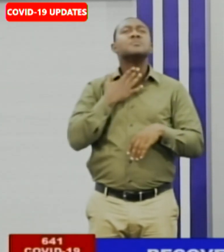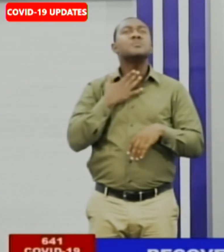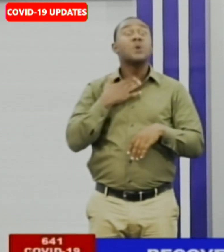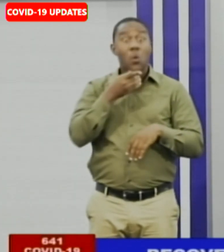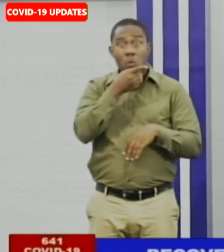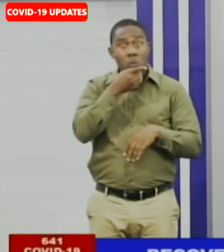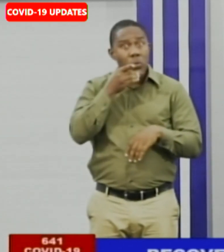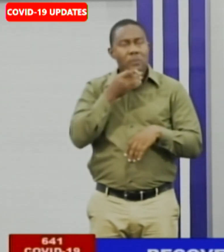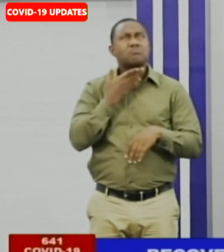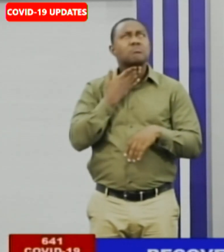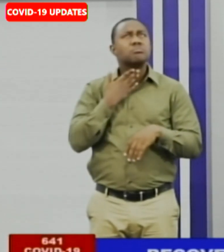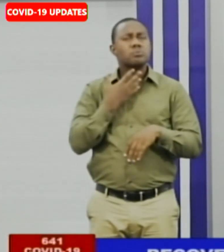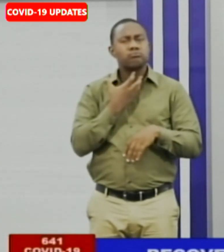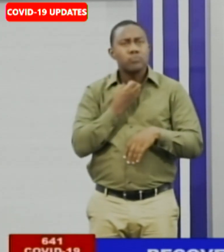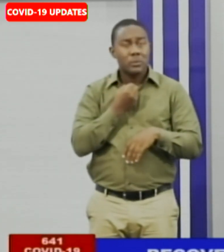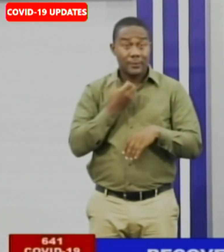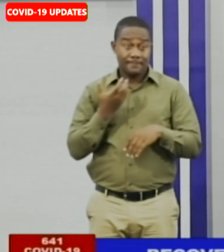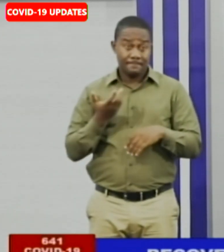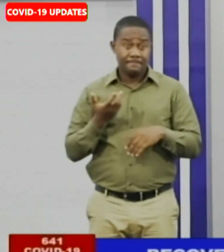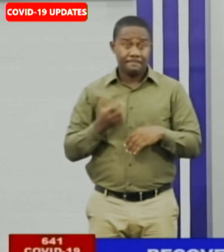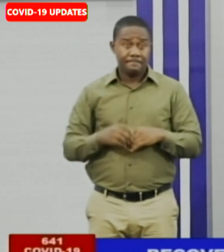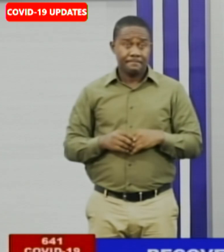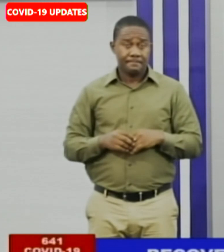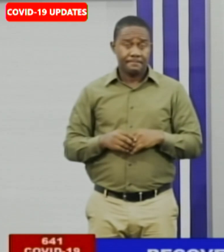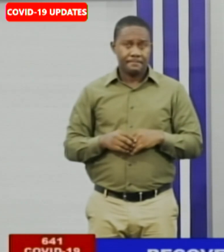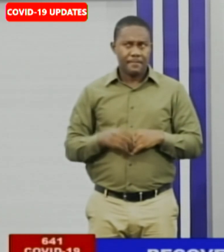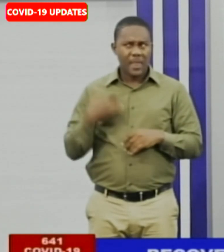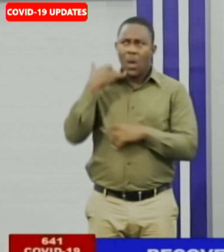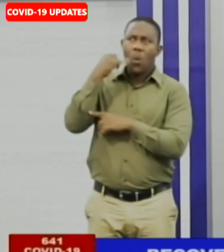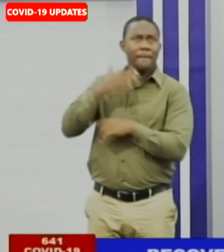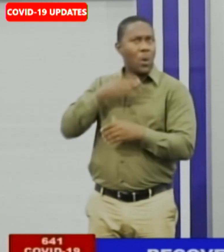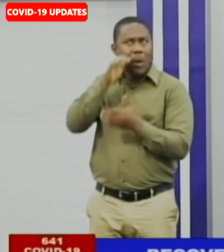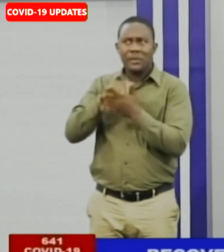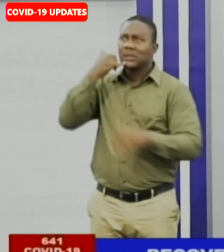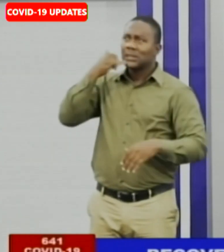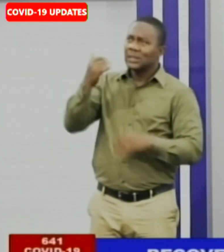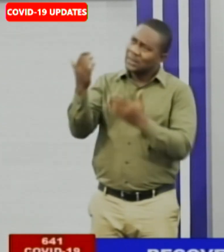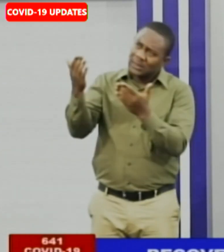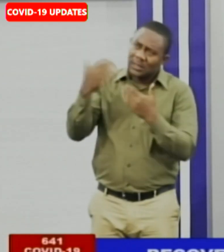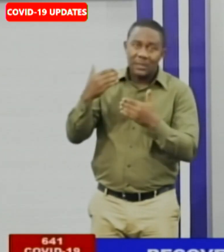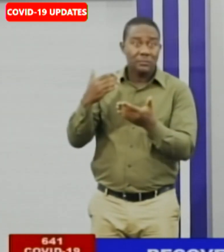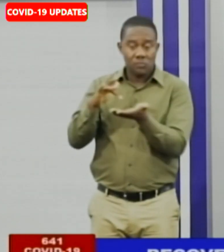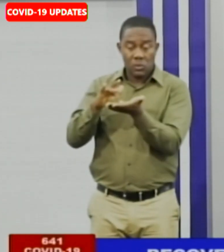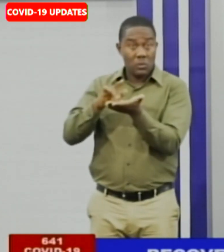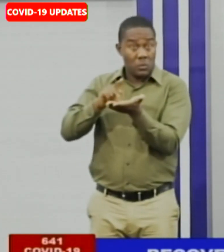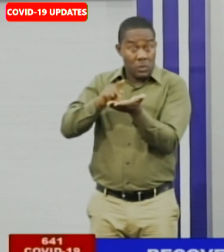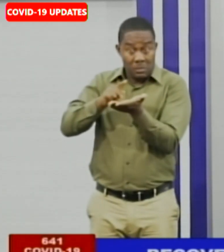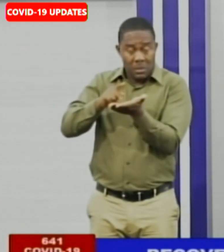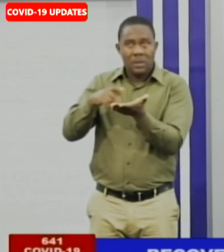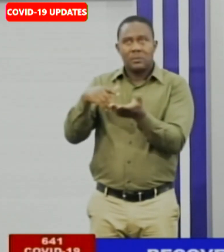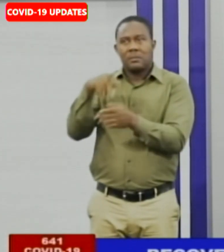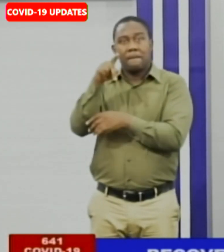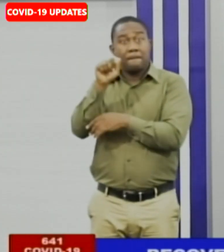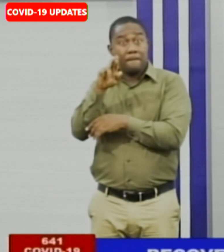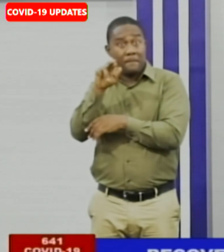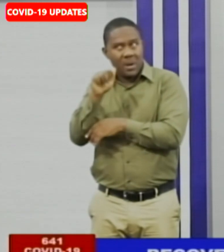time. So I called my wife. She gave me some paracetamol, 2 tablets of paracetamol. I